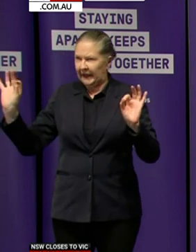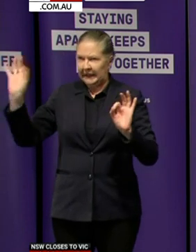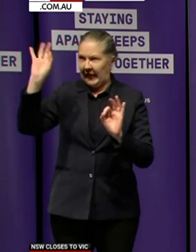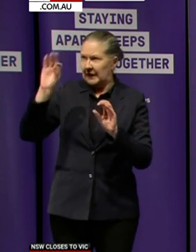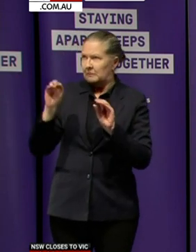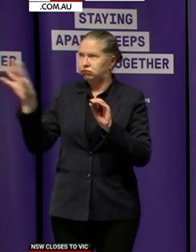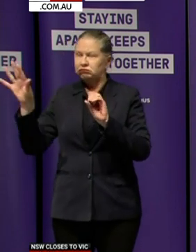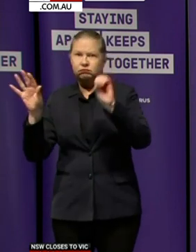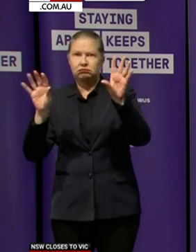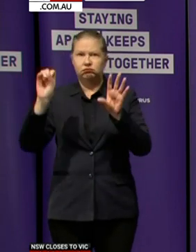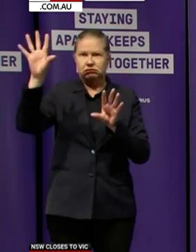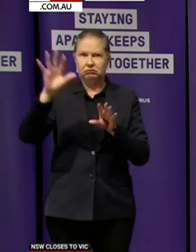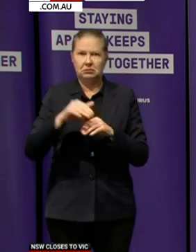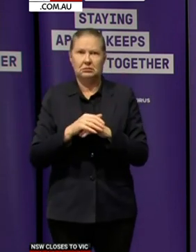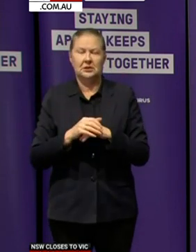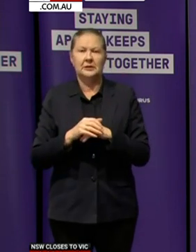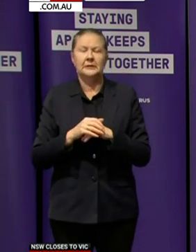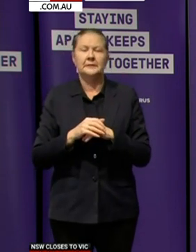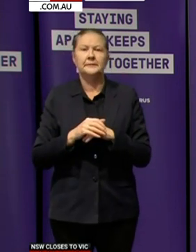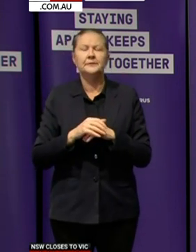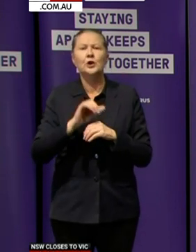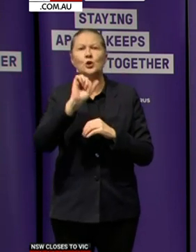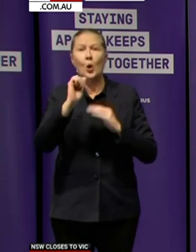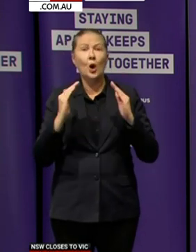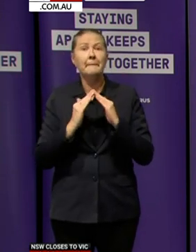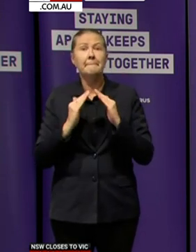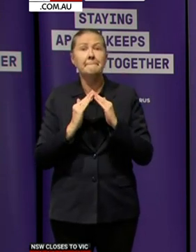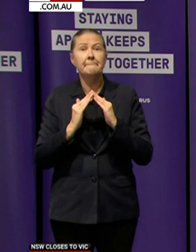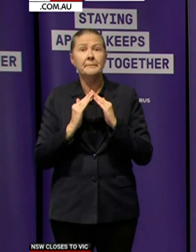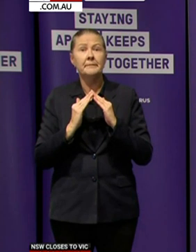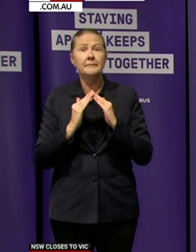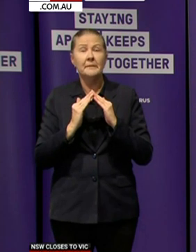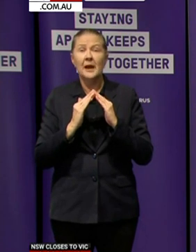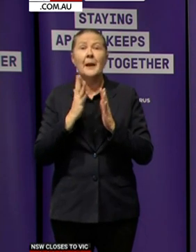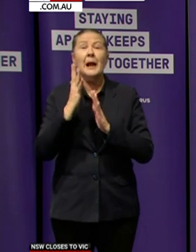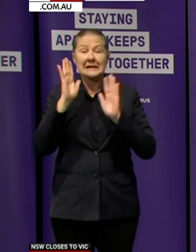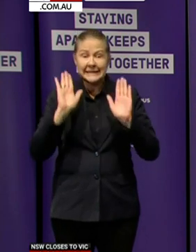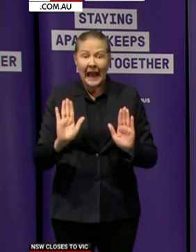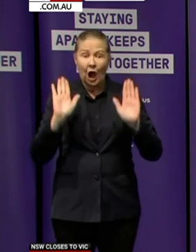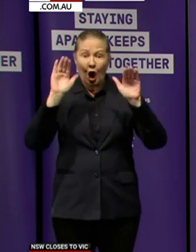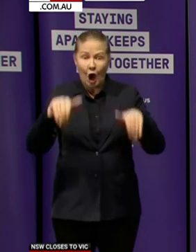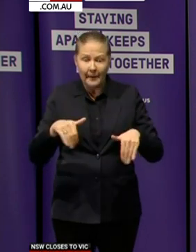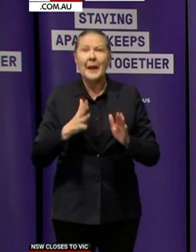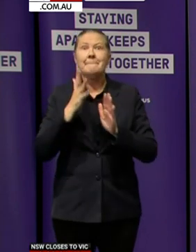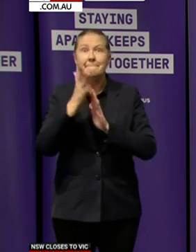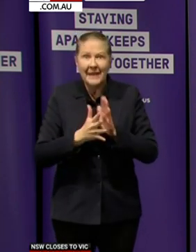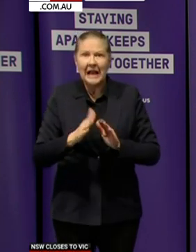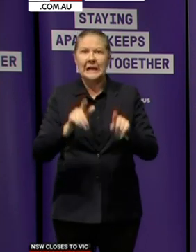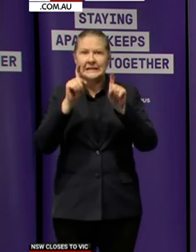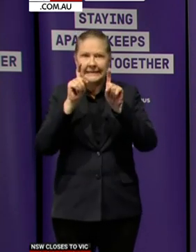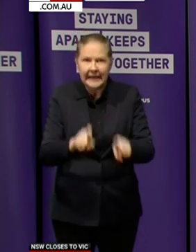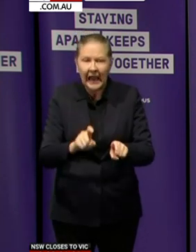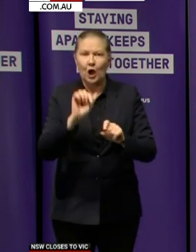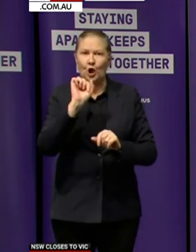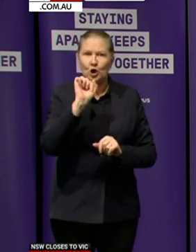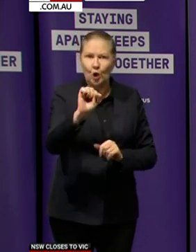of principal place of residence, stay at home means just that. Not stay at your holiday home, not